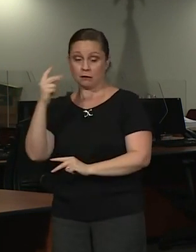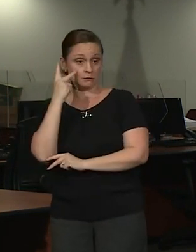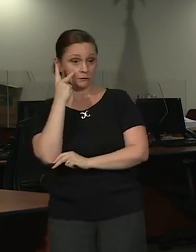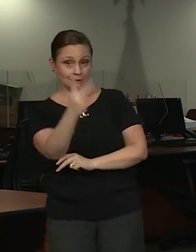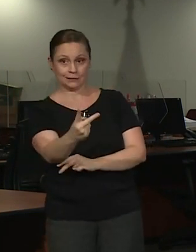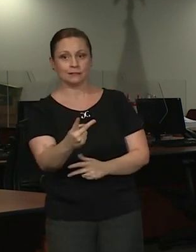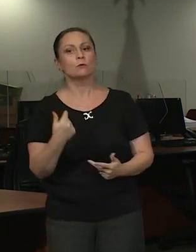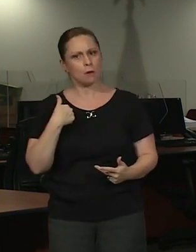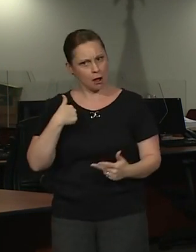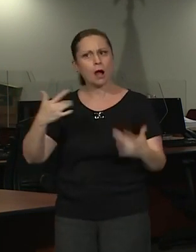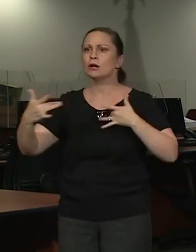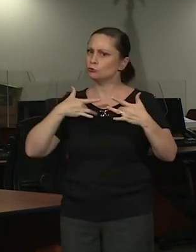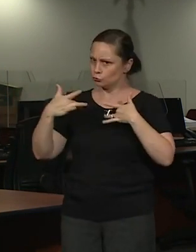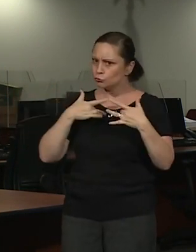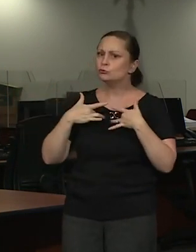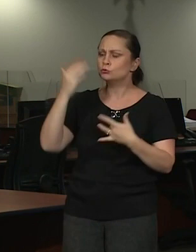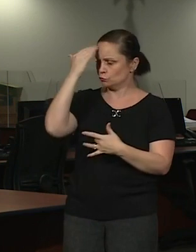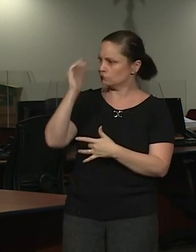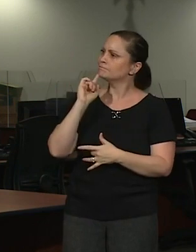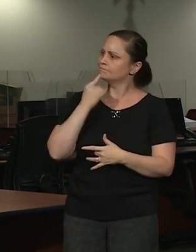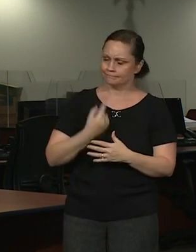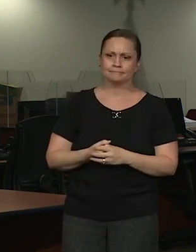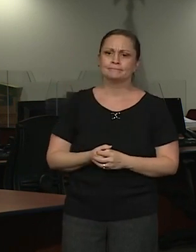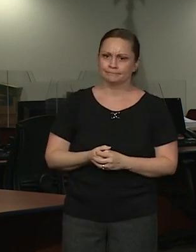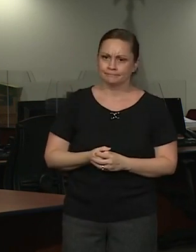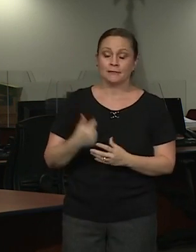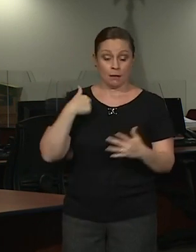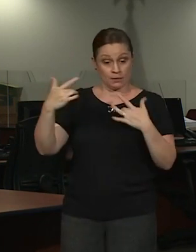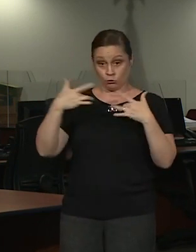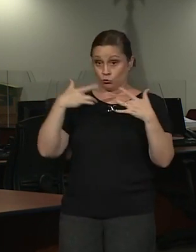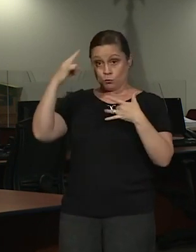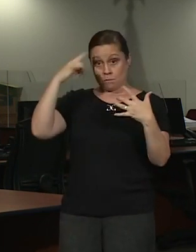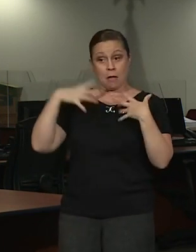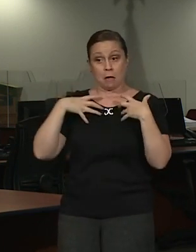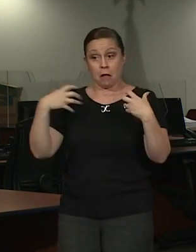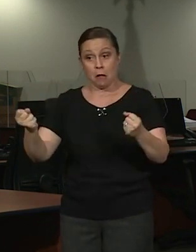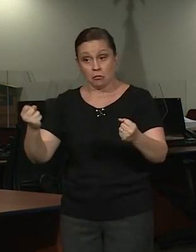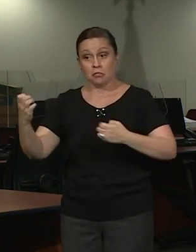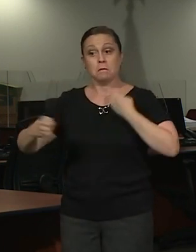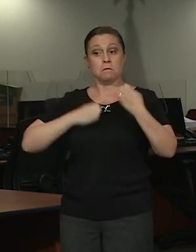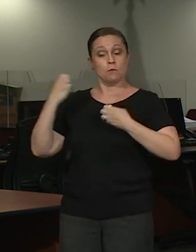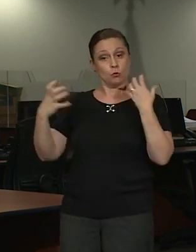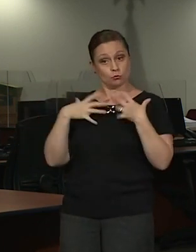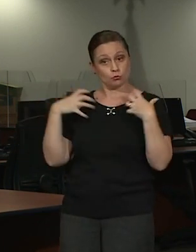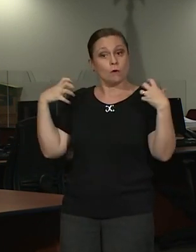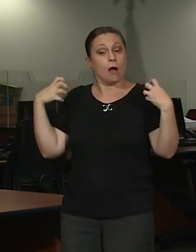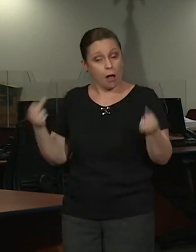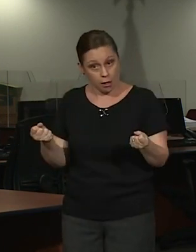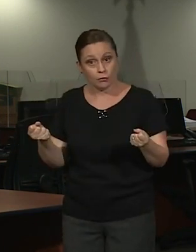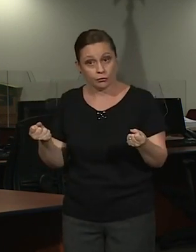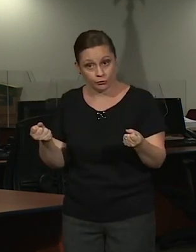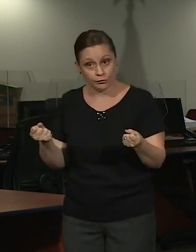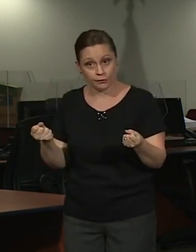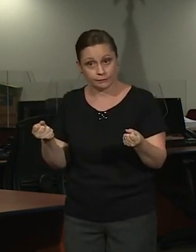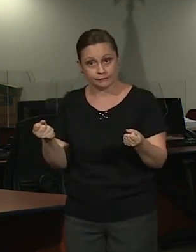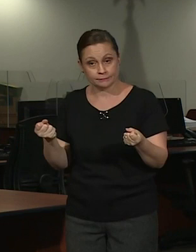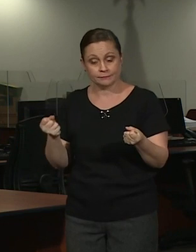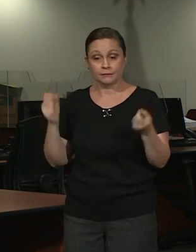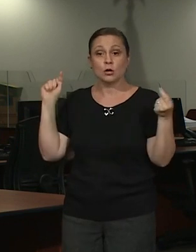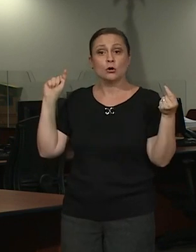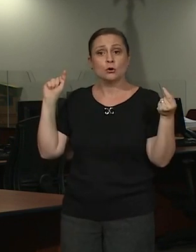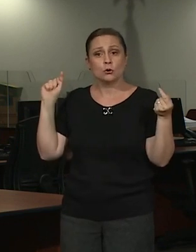I'm very concerned about it. I'm concerned about the mental health, the emotional health that have been